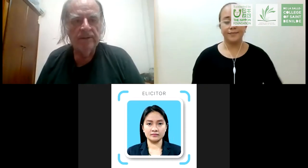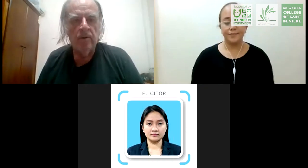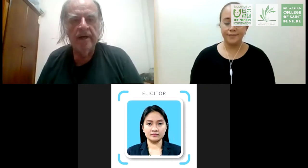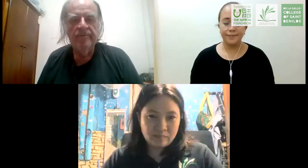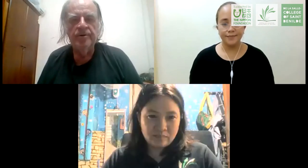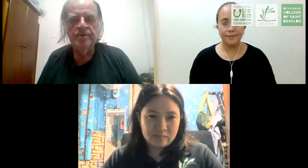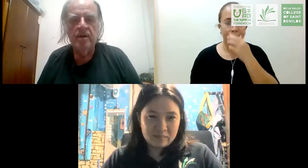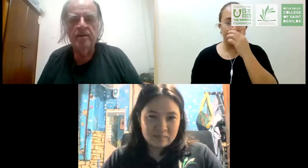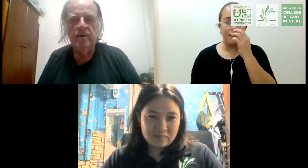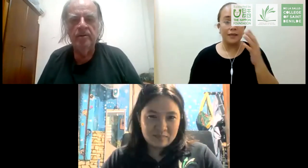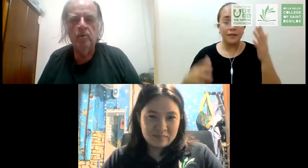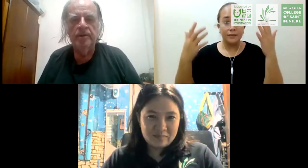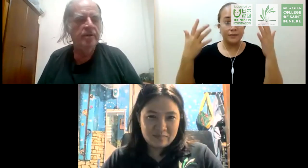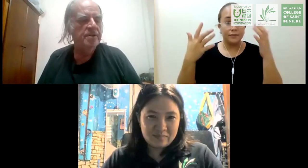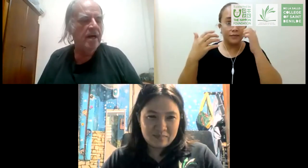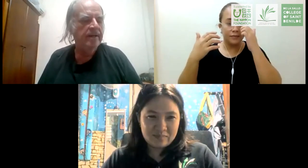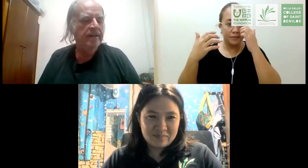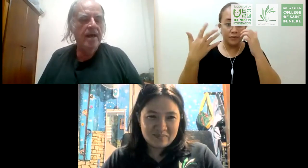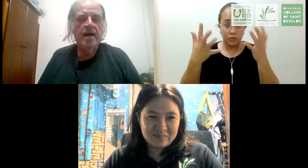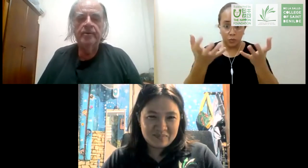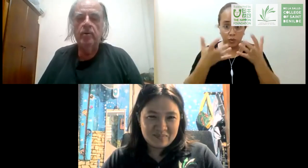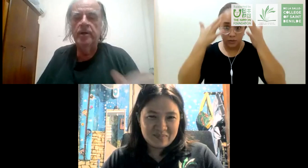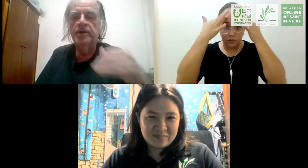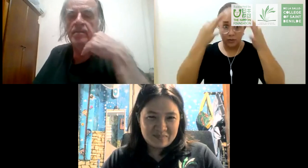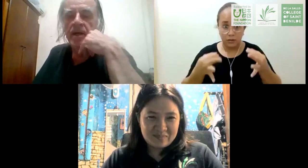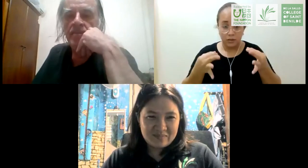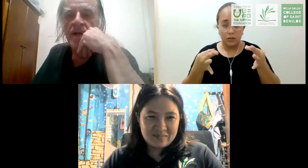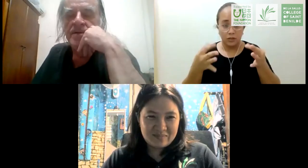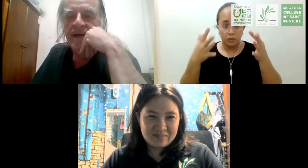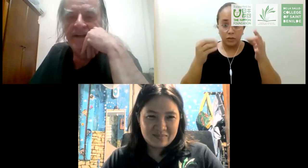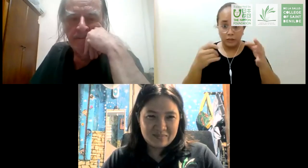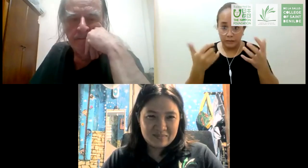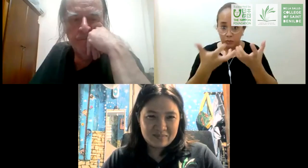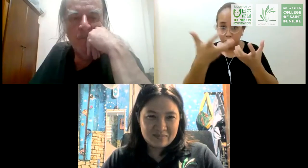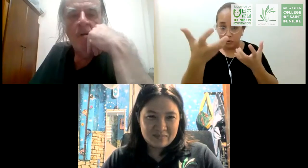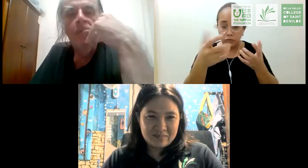So have you just you want to decide how you're going to split up lesson 8?